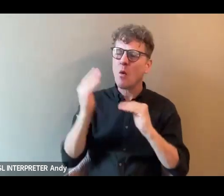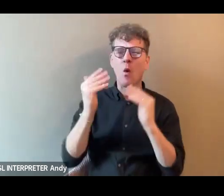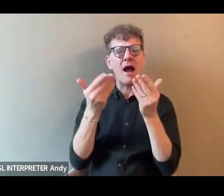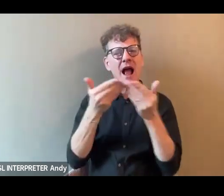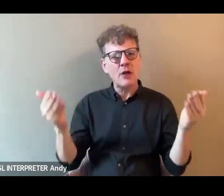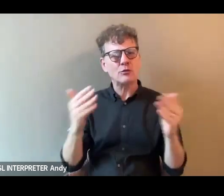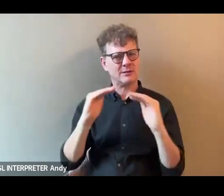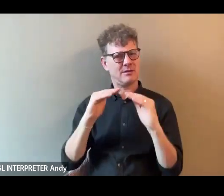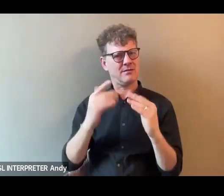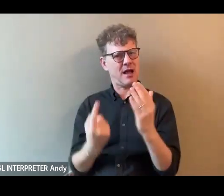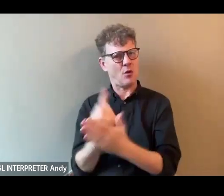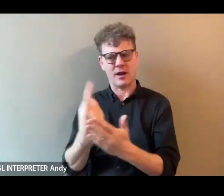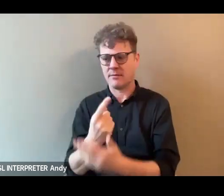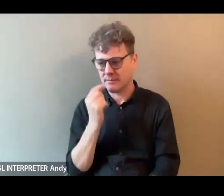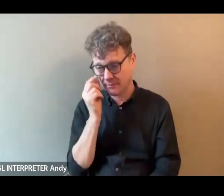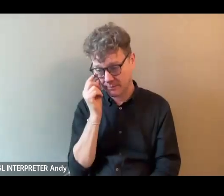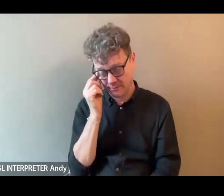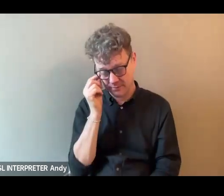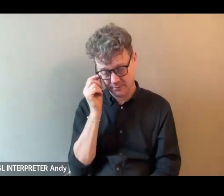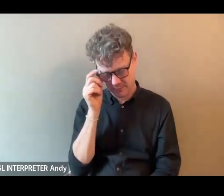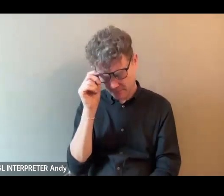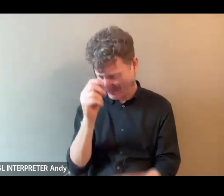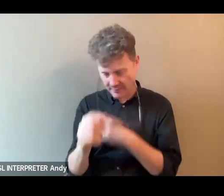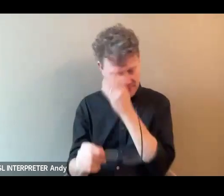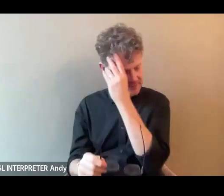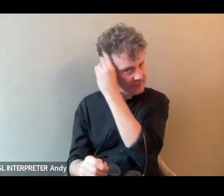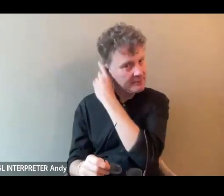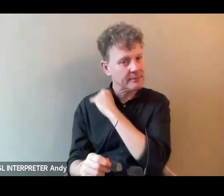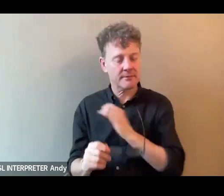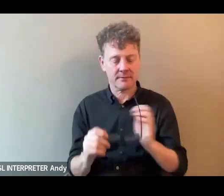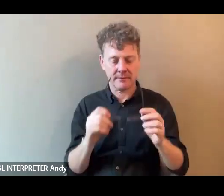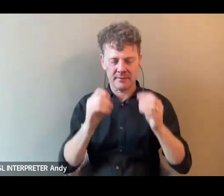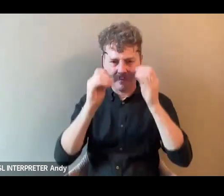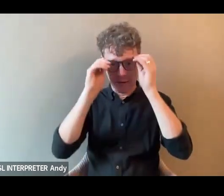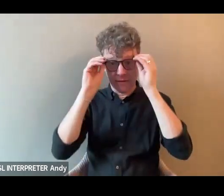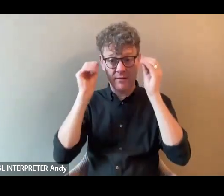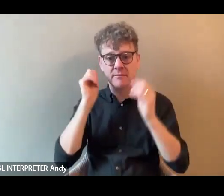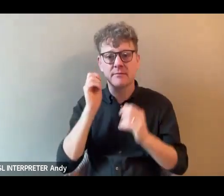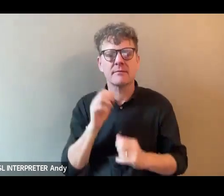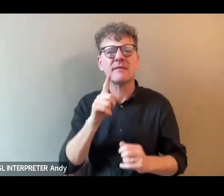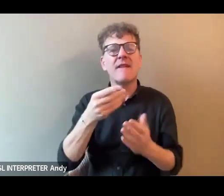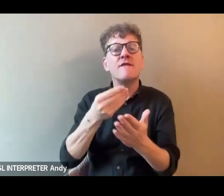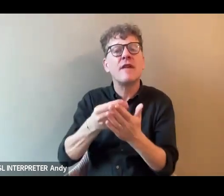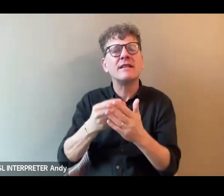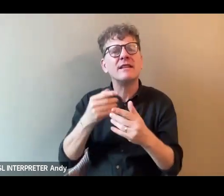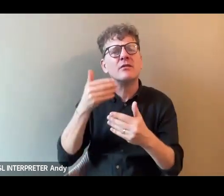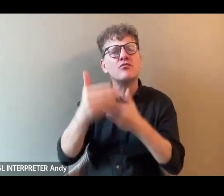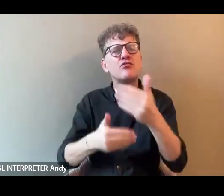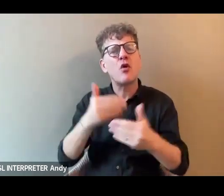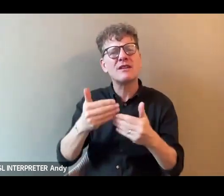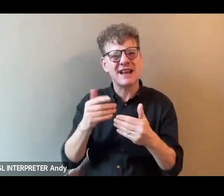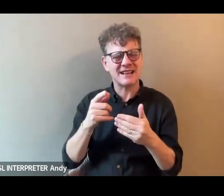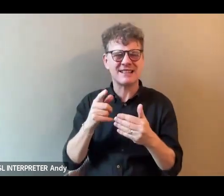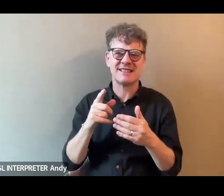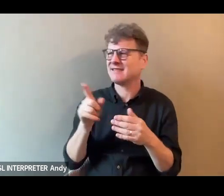give you one small example of that. It is pretty clear when you're running any kind of funding process that you can